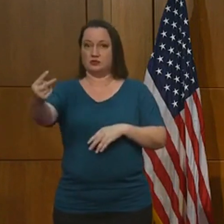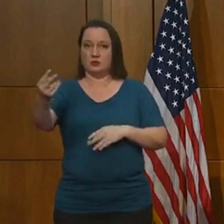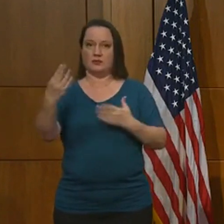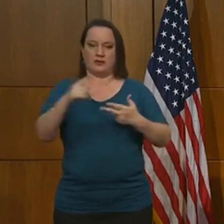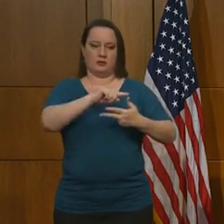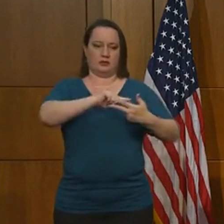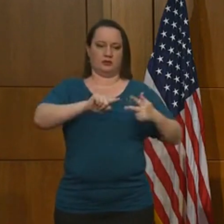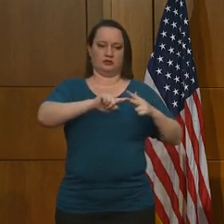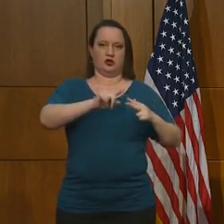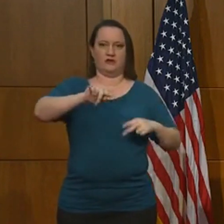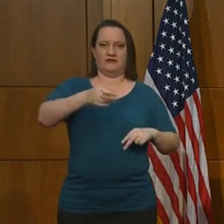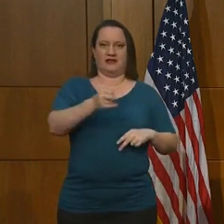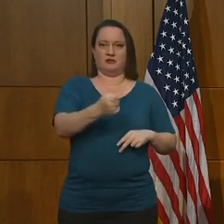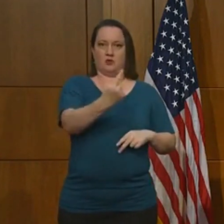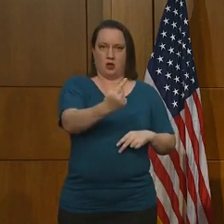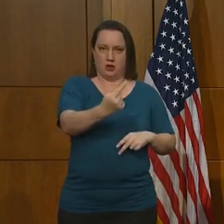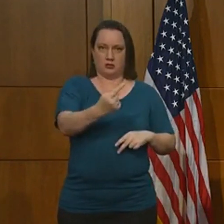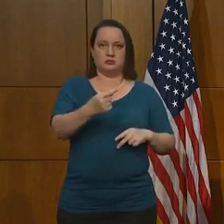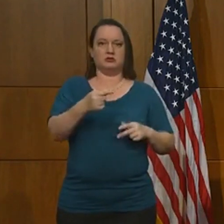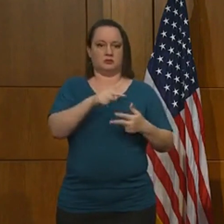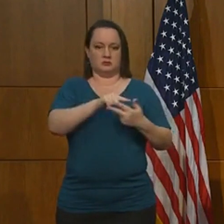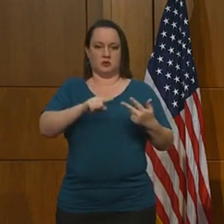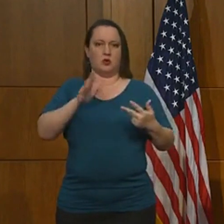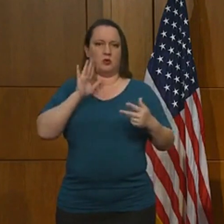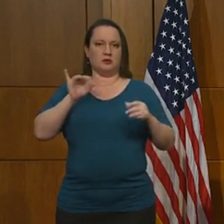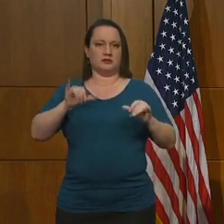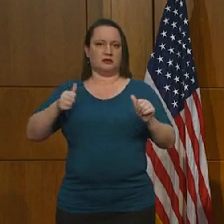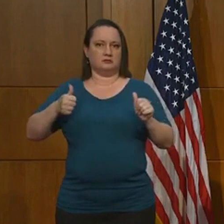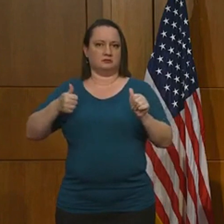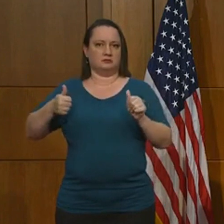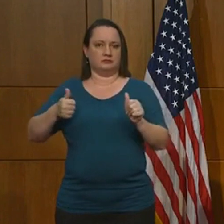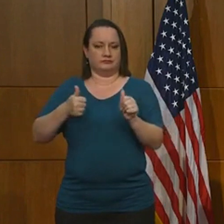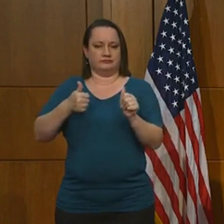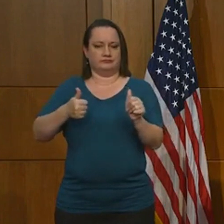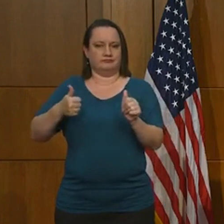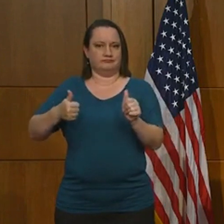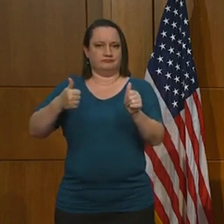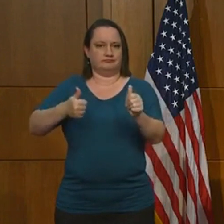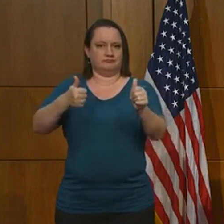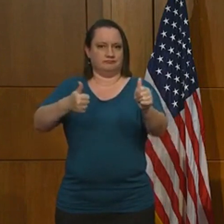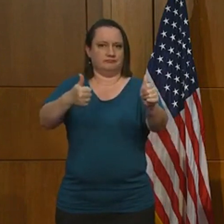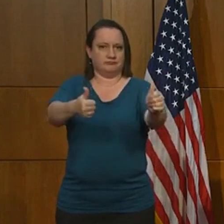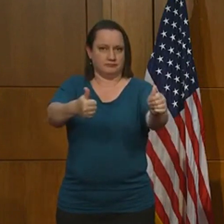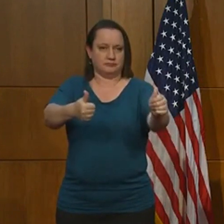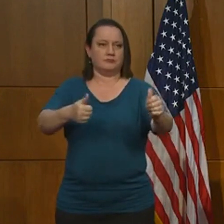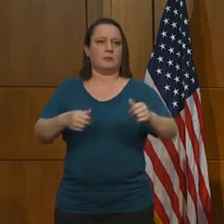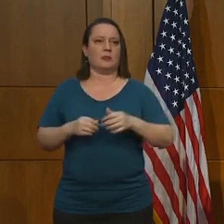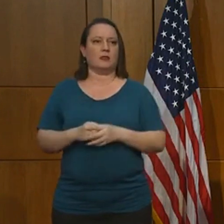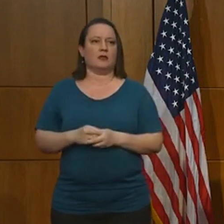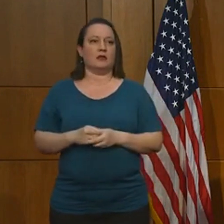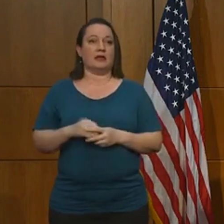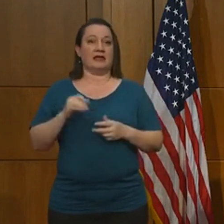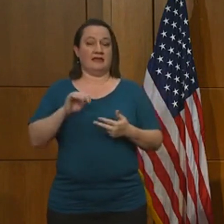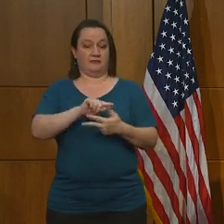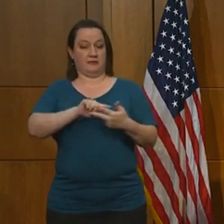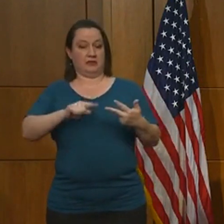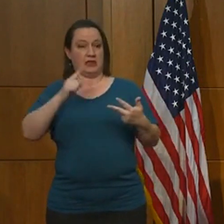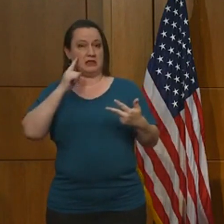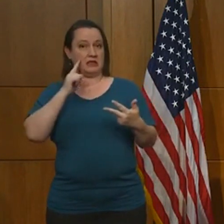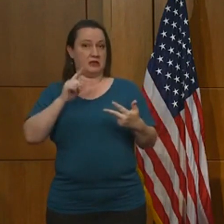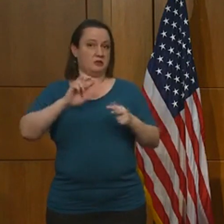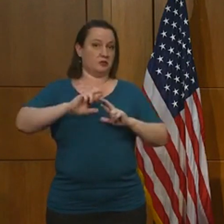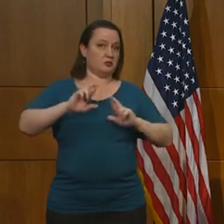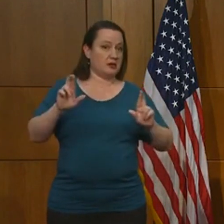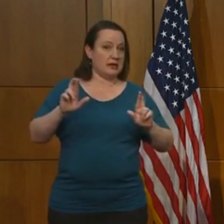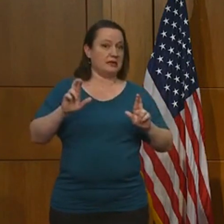1. So they will be behind the rest of the state. If they feel that that their numbers warrant moving